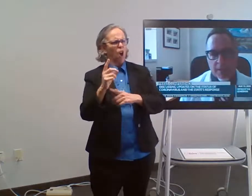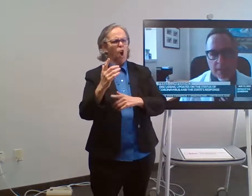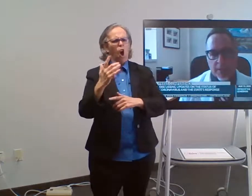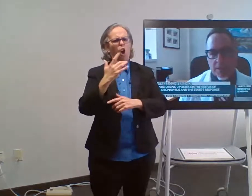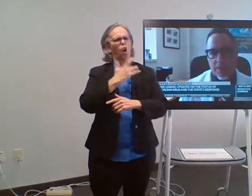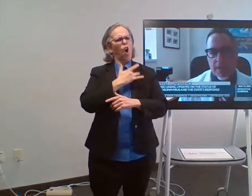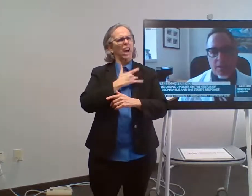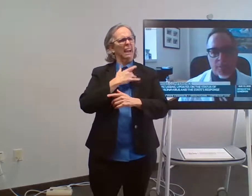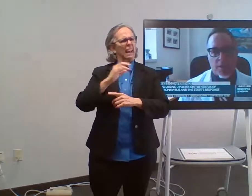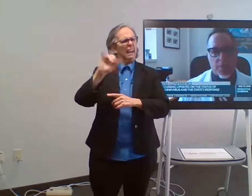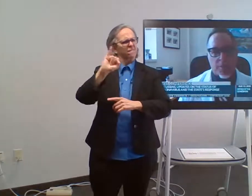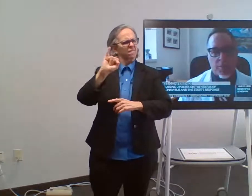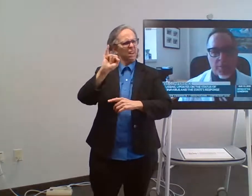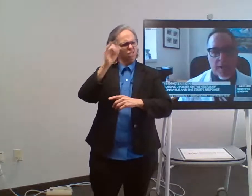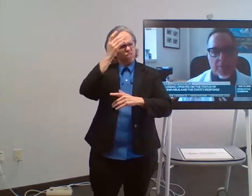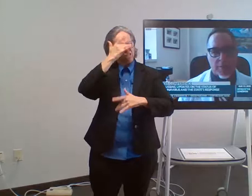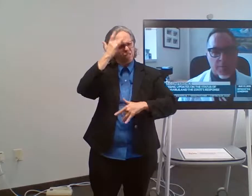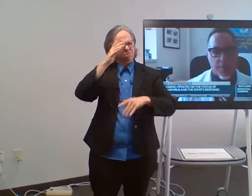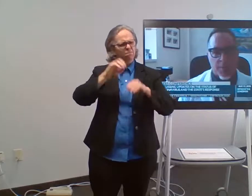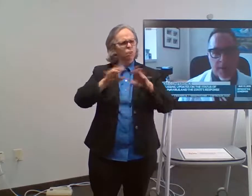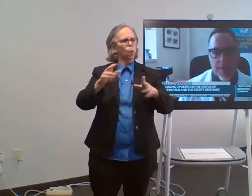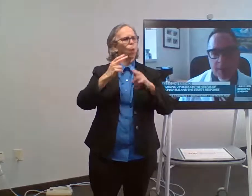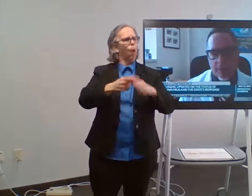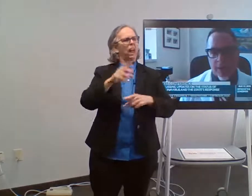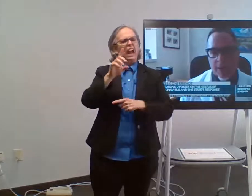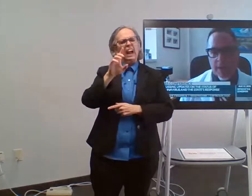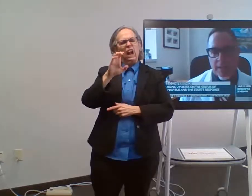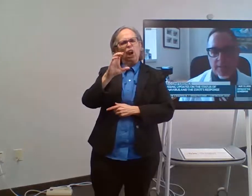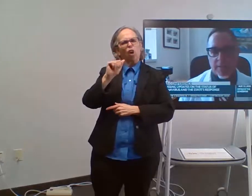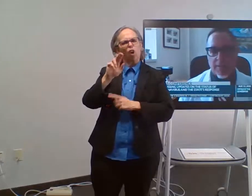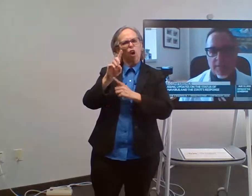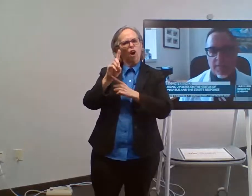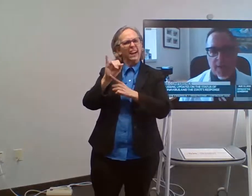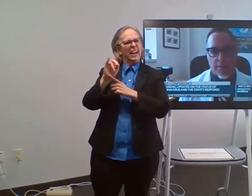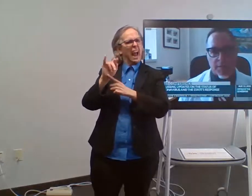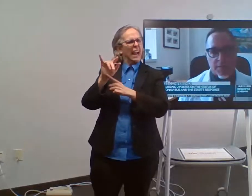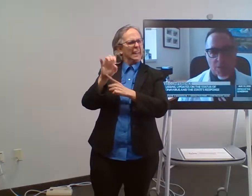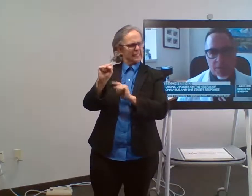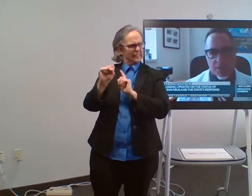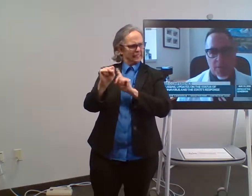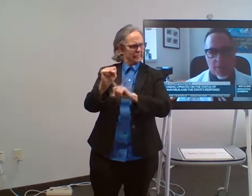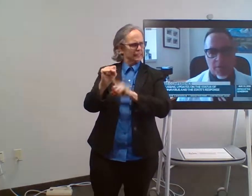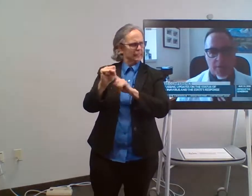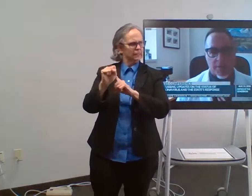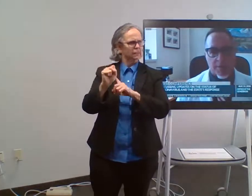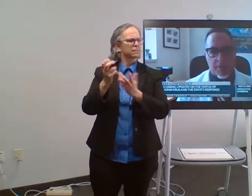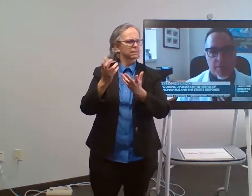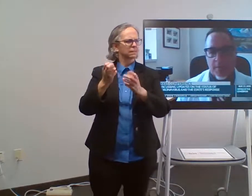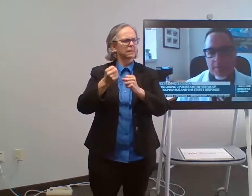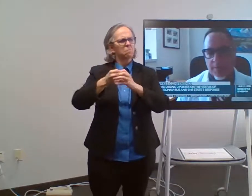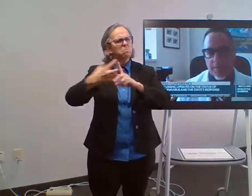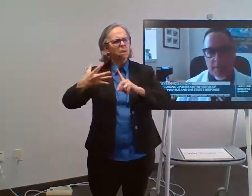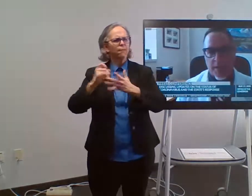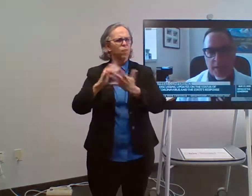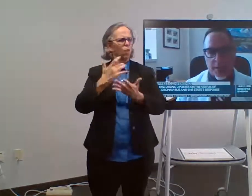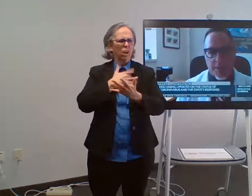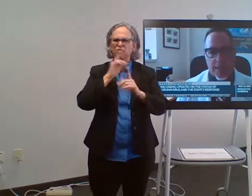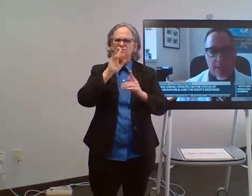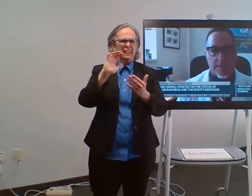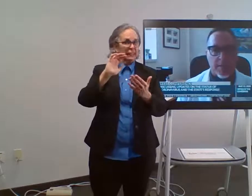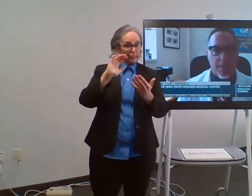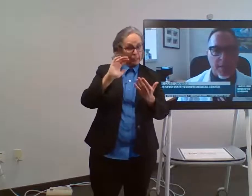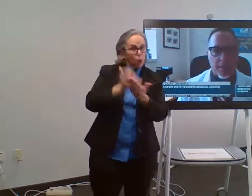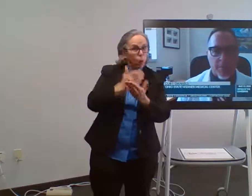viruses. This is not new to coronavirus. We've known about myocarditis and viruses causing myocarditis for many years